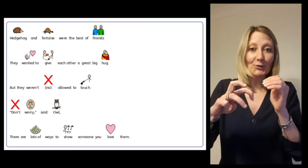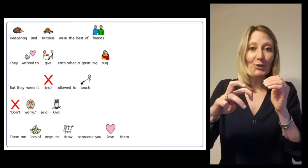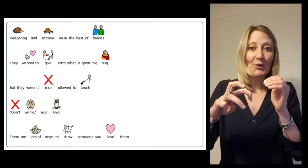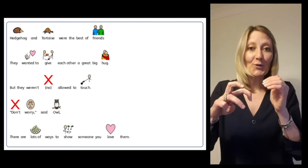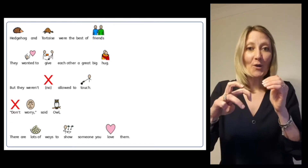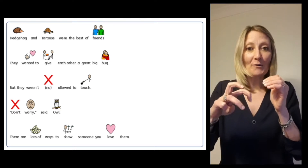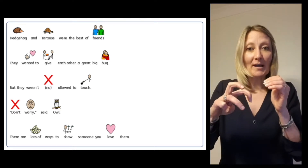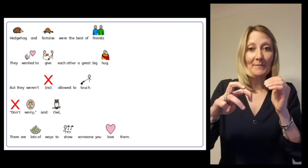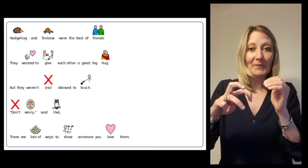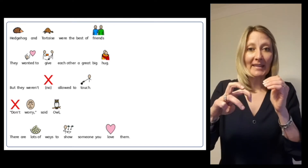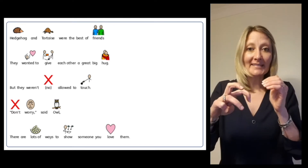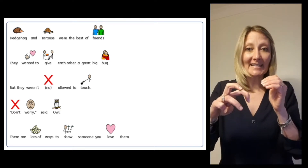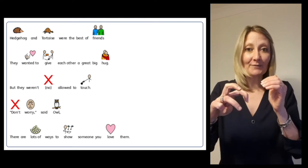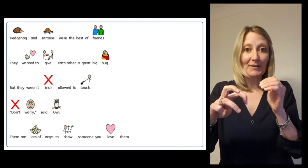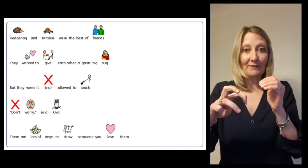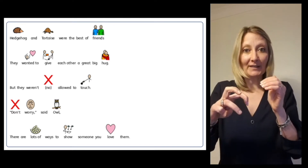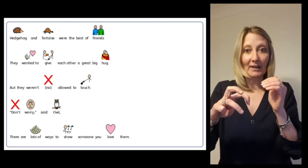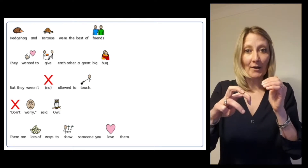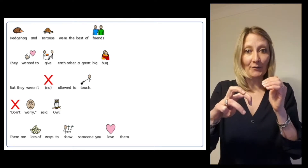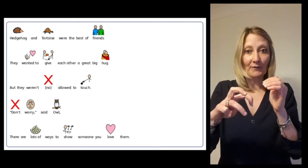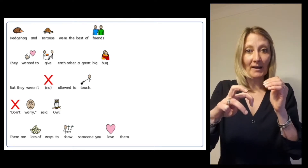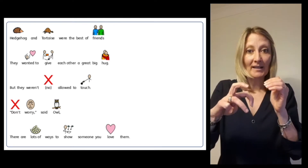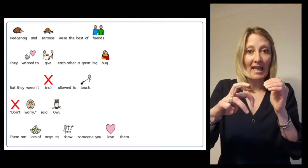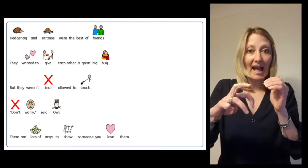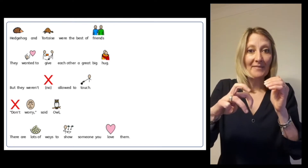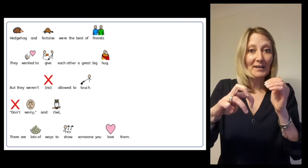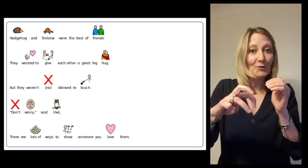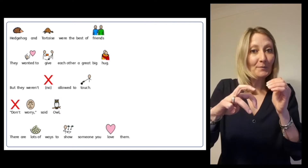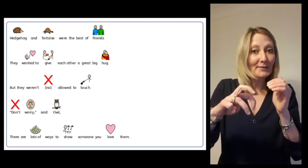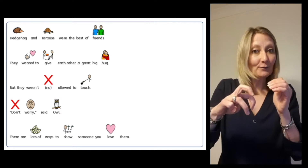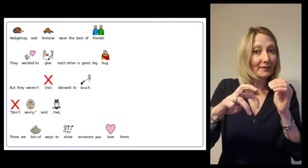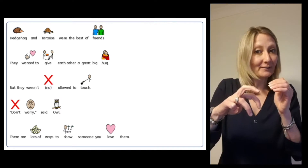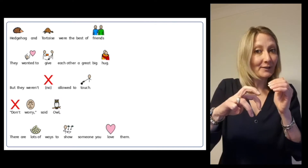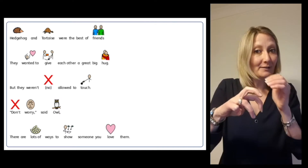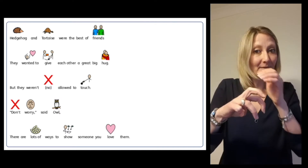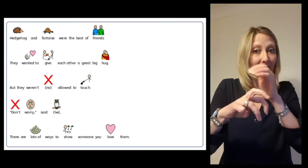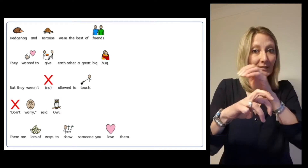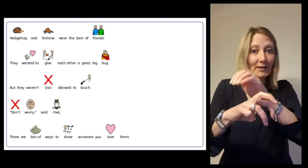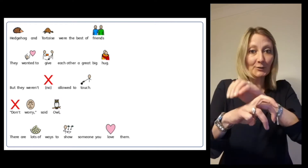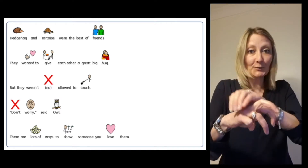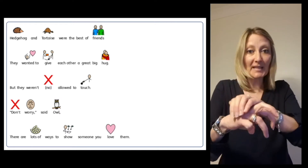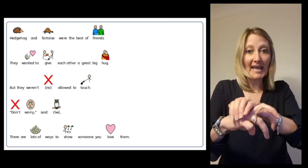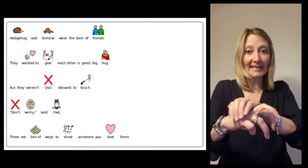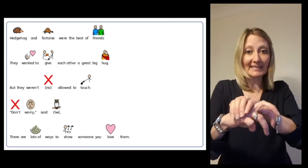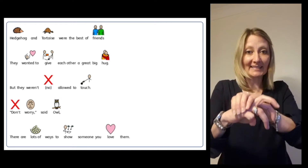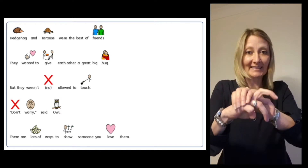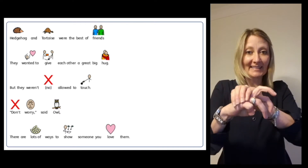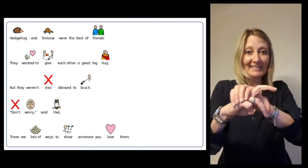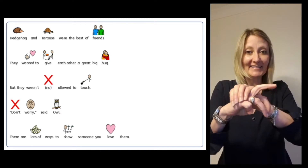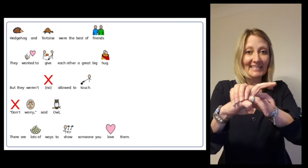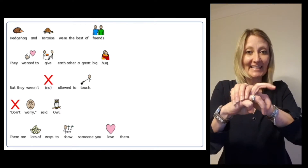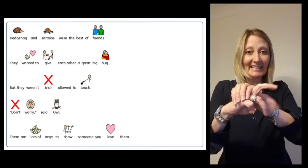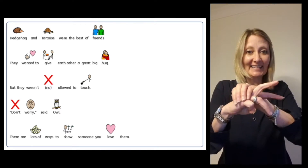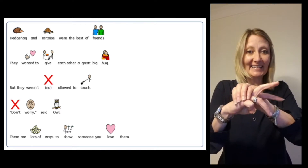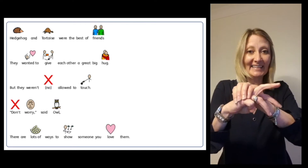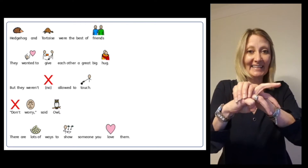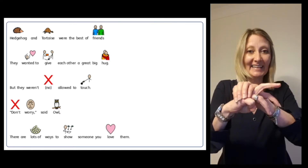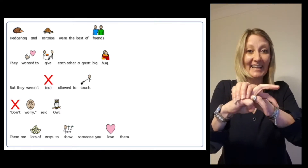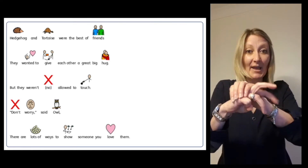your two index and ring finger over, and then your middle finger is going to be the turtle's head. Can you see?